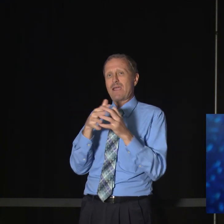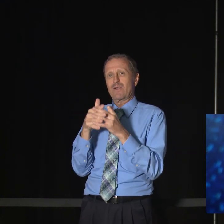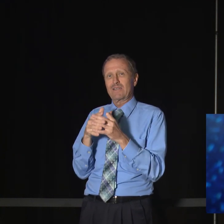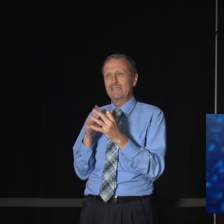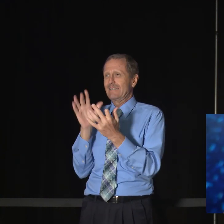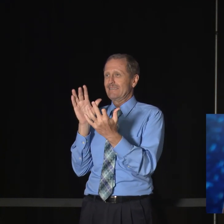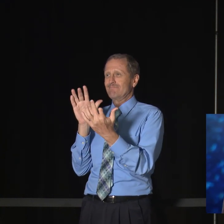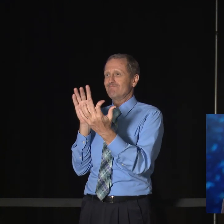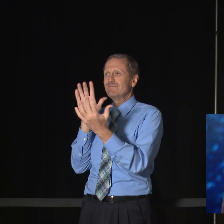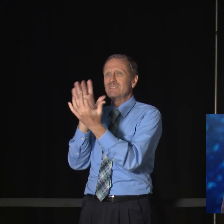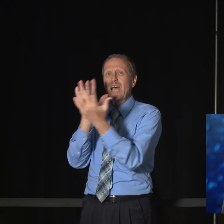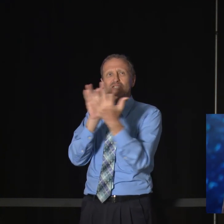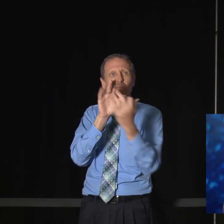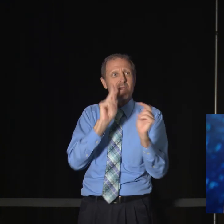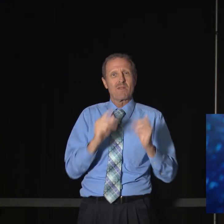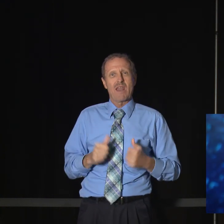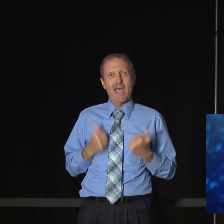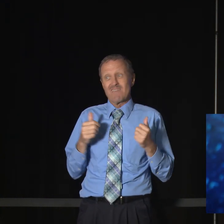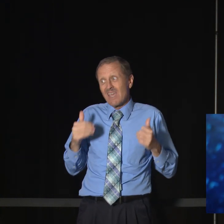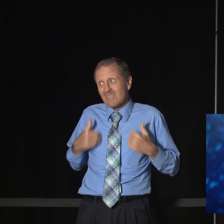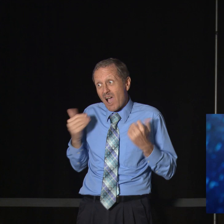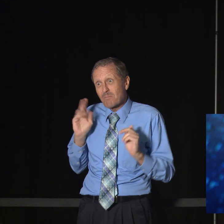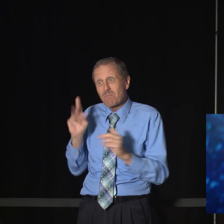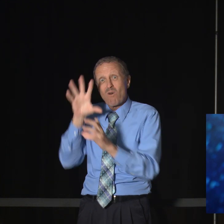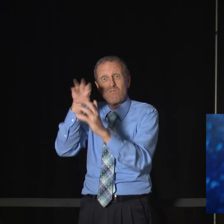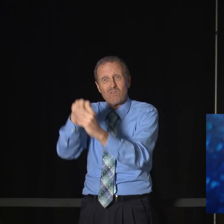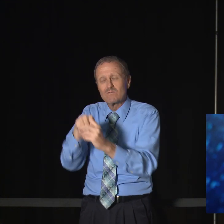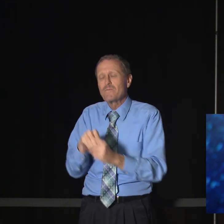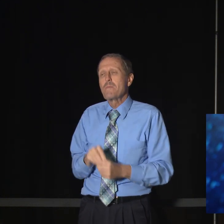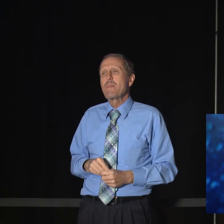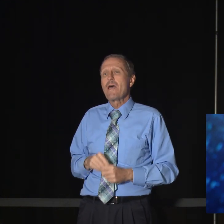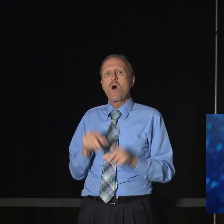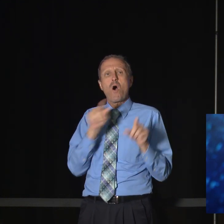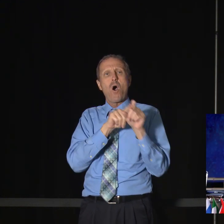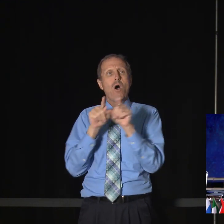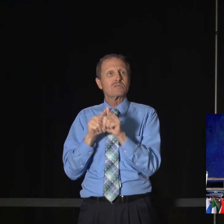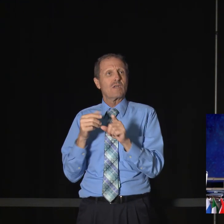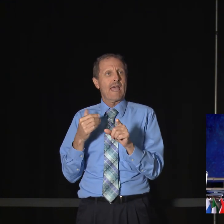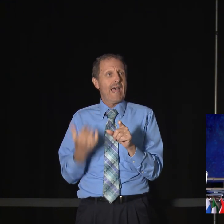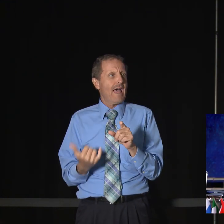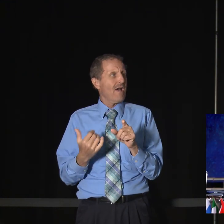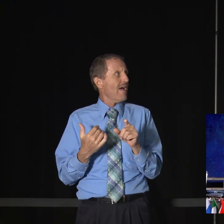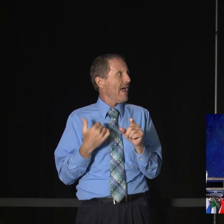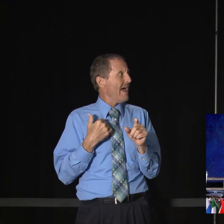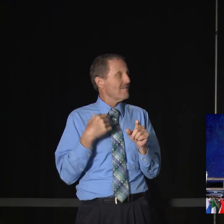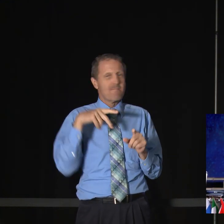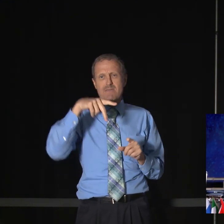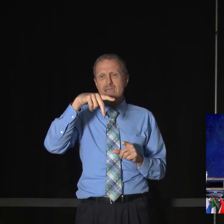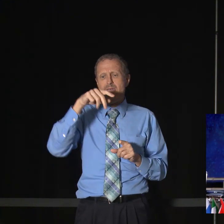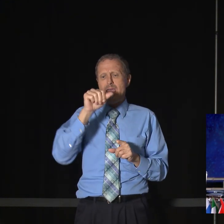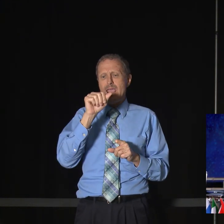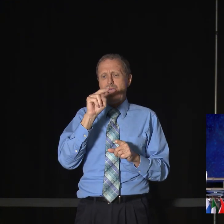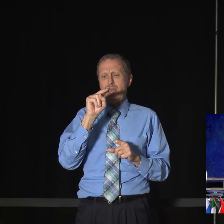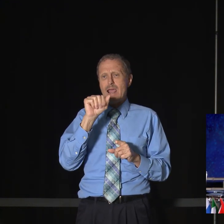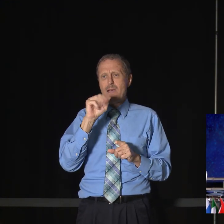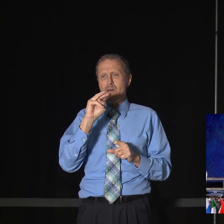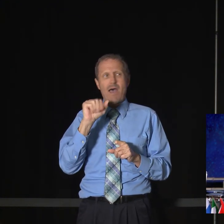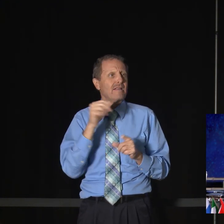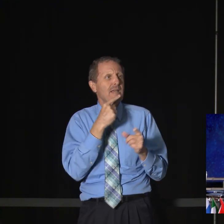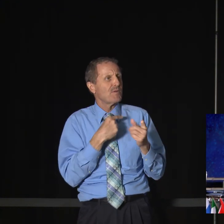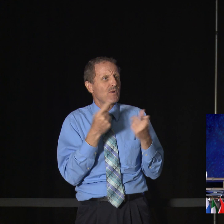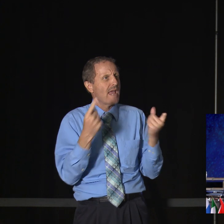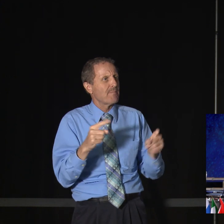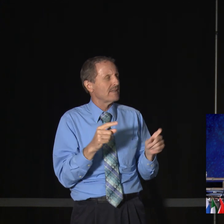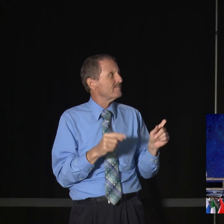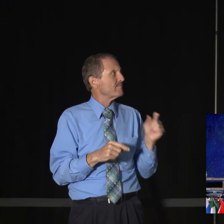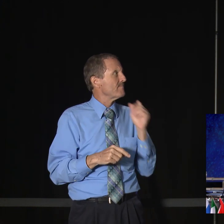people's lives, young people doing that work. We also have a now about Panama. Can you tell us what's happening in Panama?